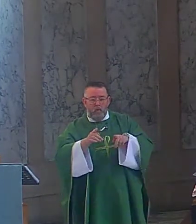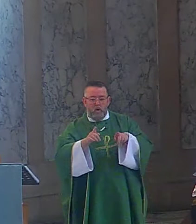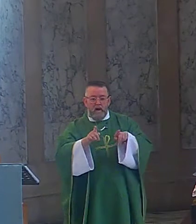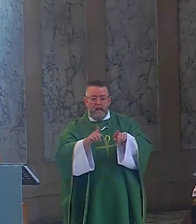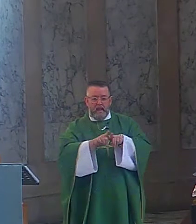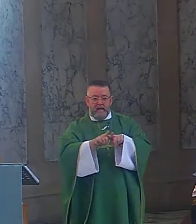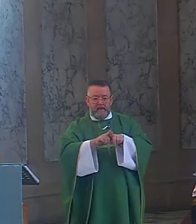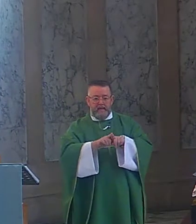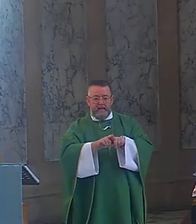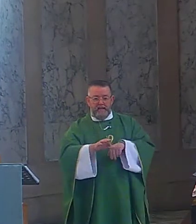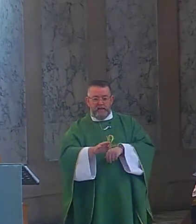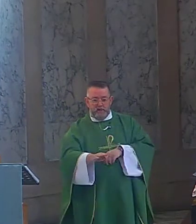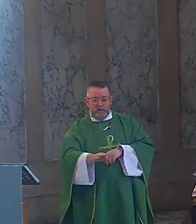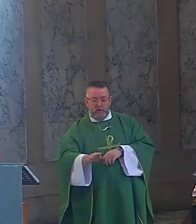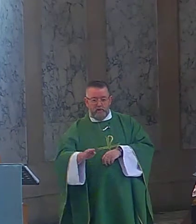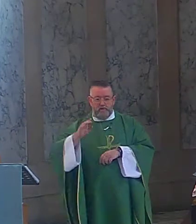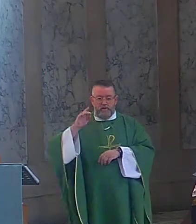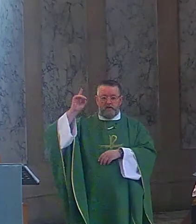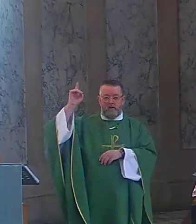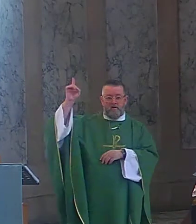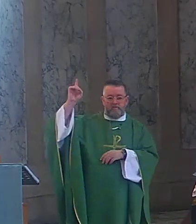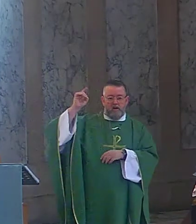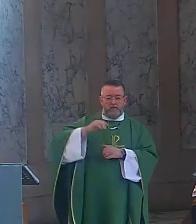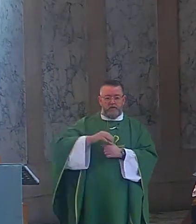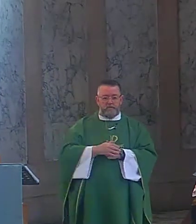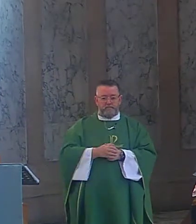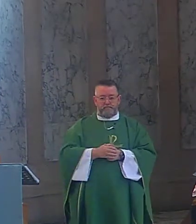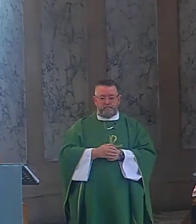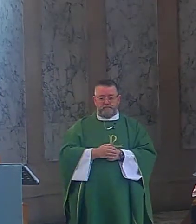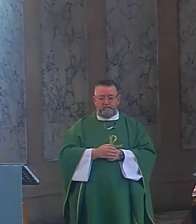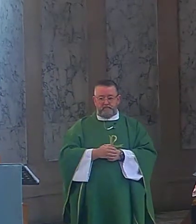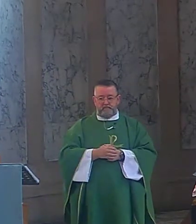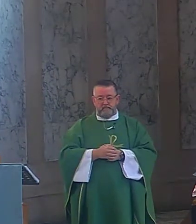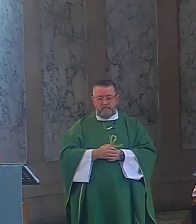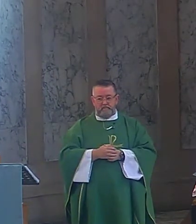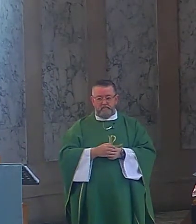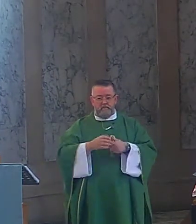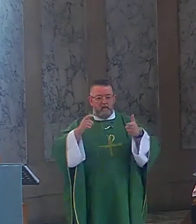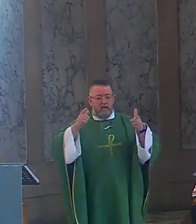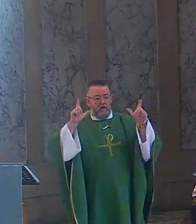and more like children of God.